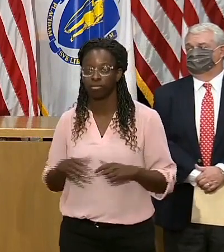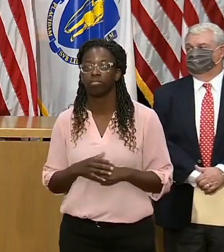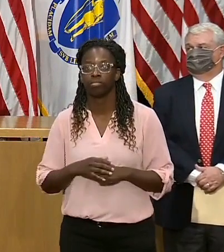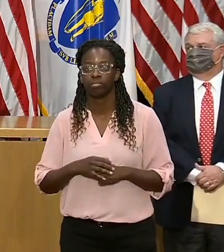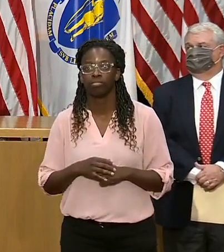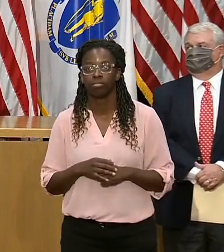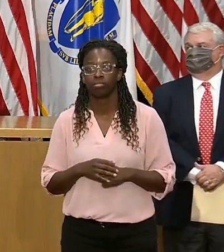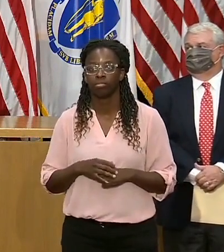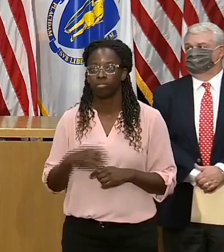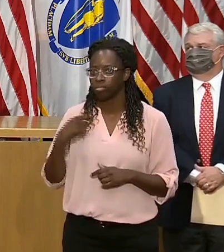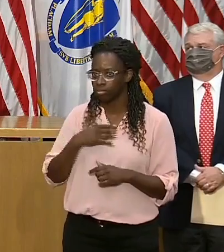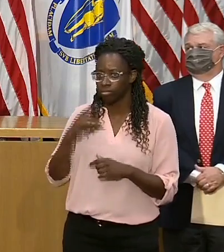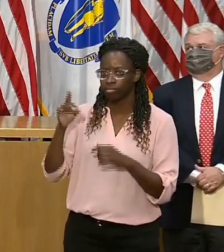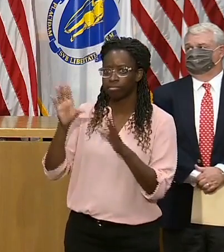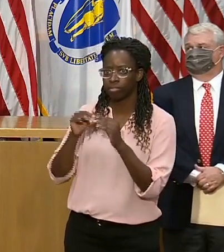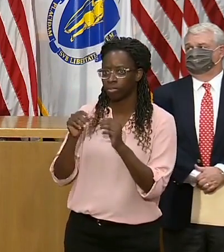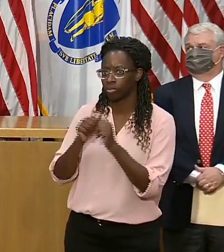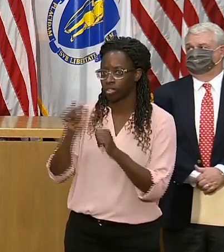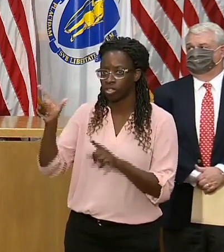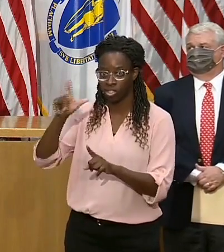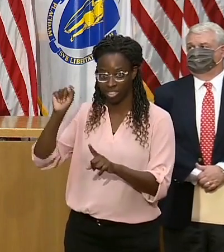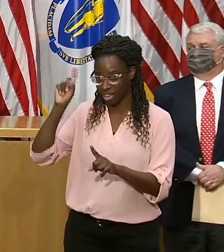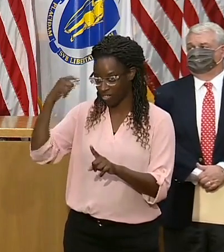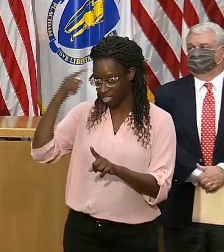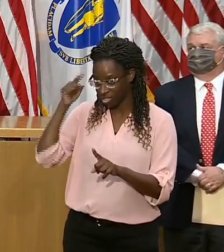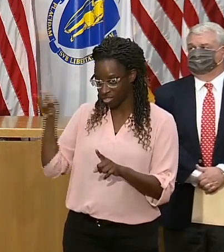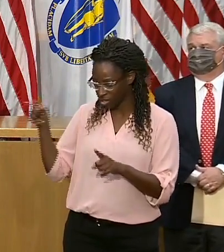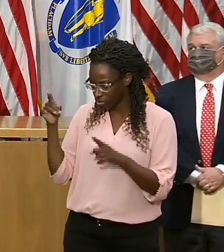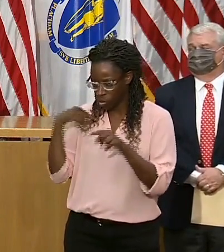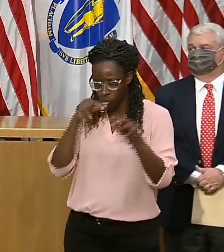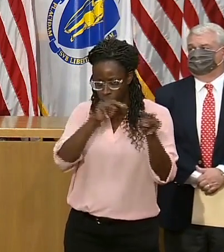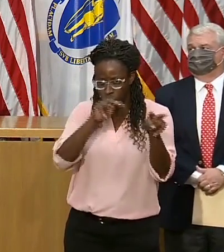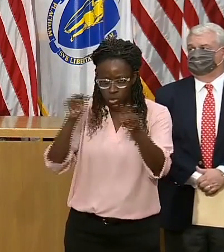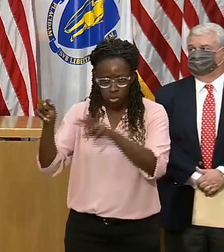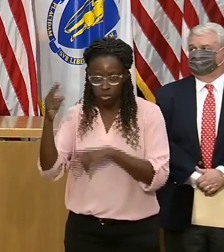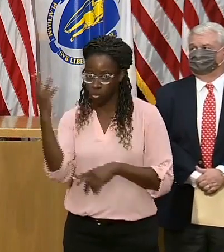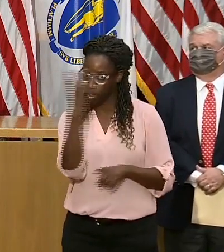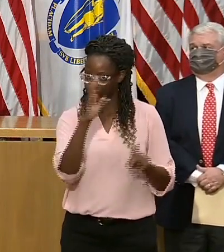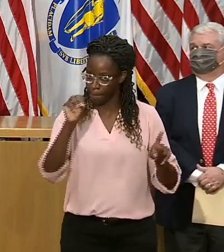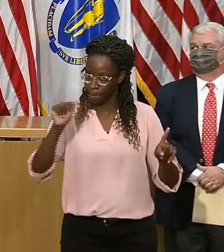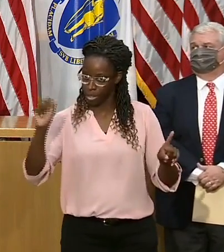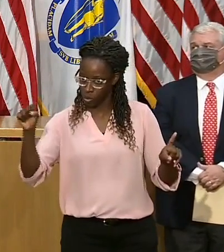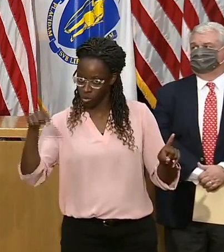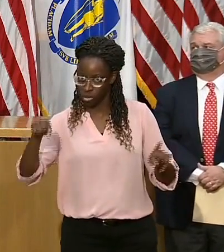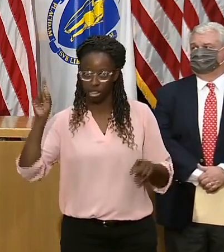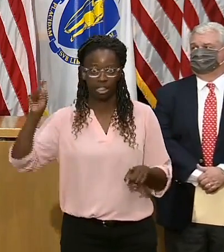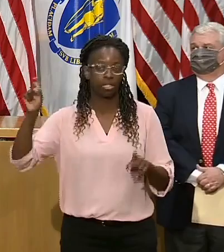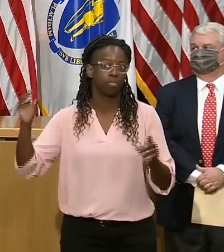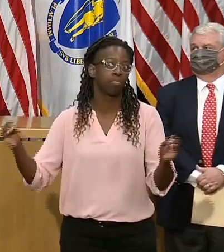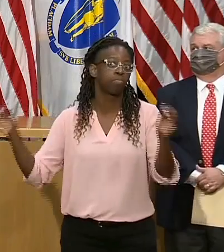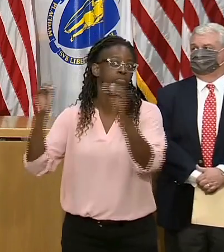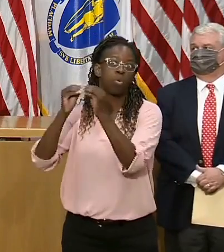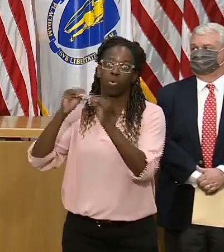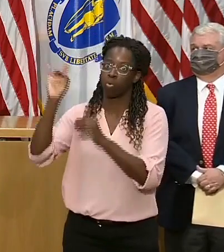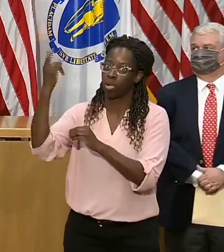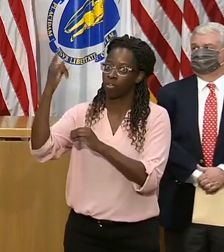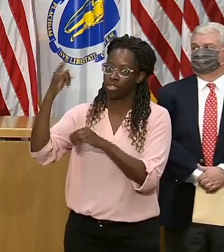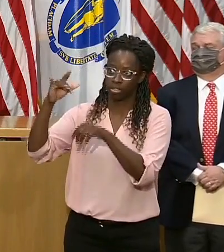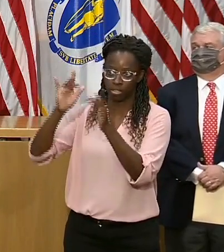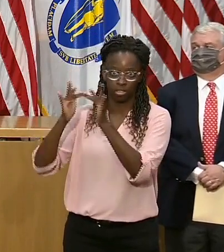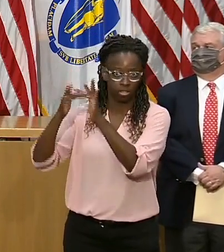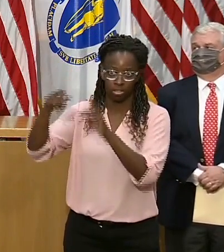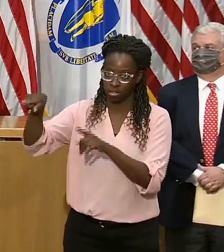expanding access to broadband in a part of Massachusetts that desperately needs it, and we've made a lot of progress. But